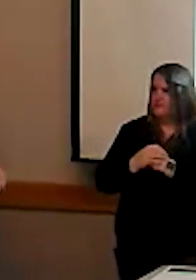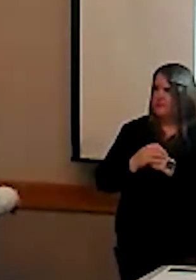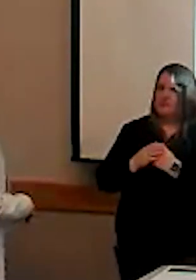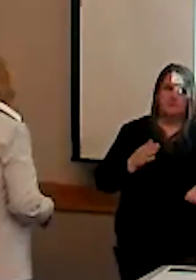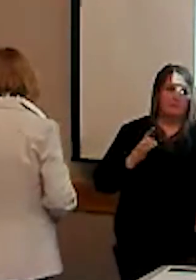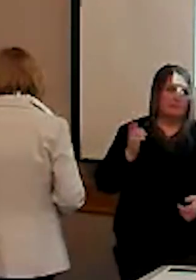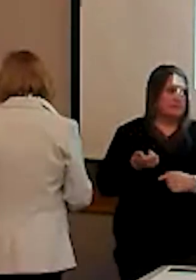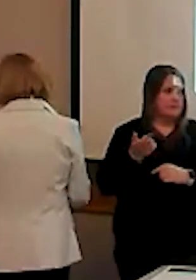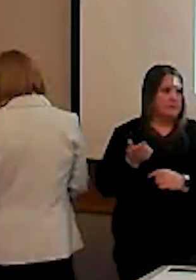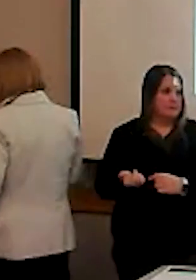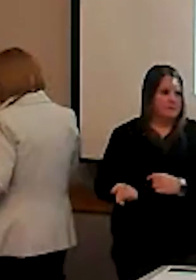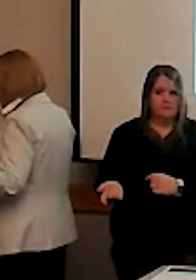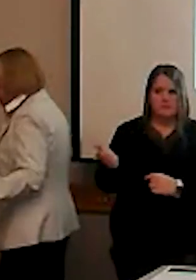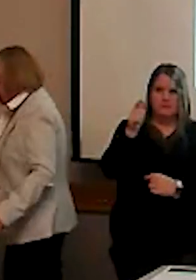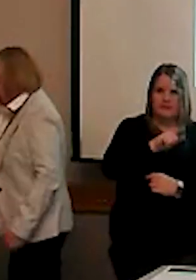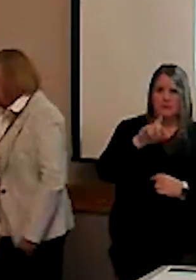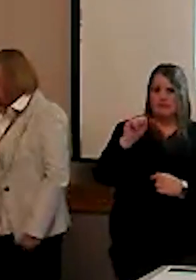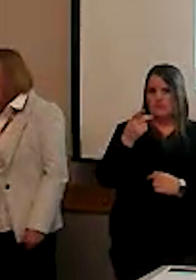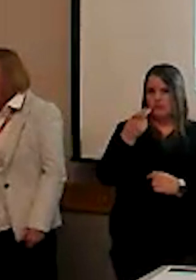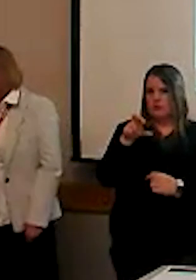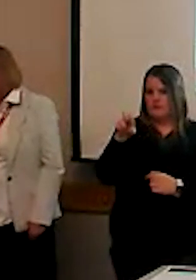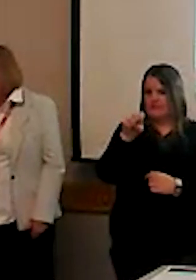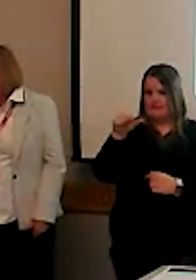So next up, we have Theresa.